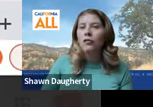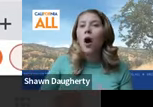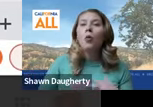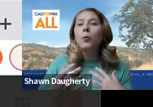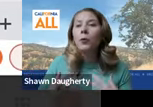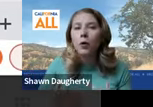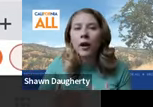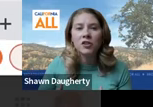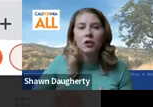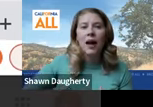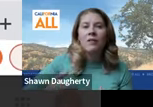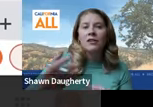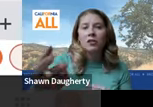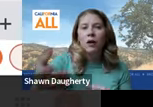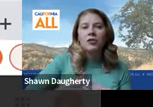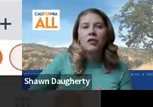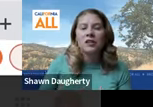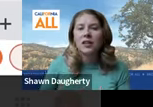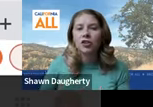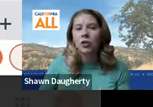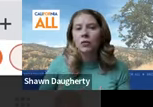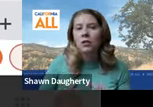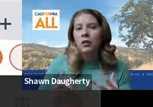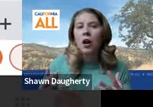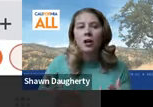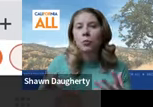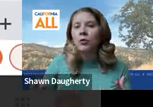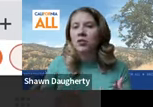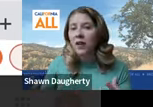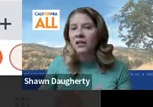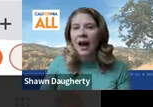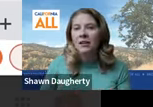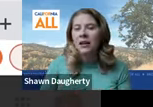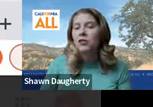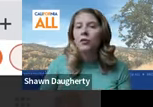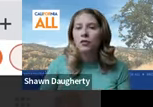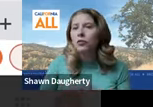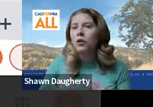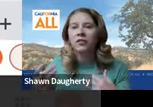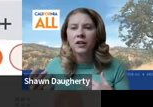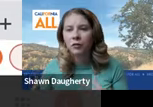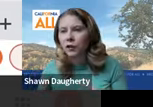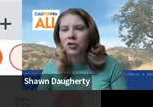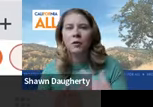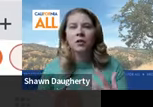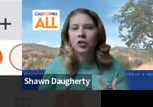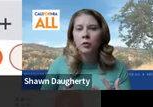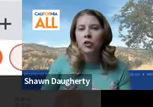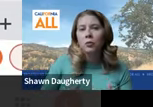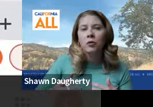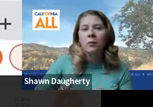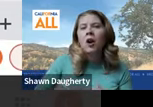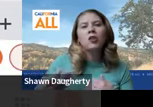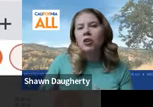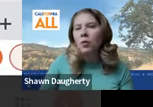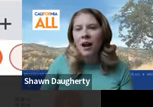you serve, what programs do you have? And so, as you can see, section 3 is around computer and device access. So if you do a device refurbishment or